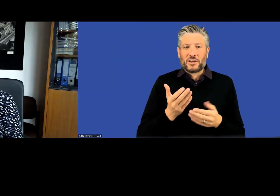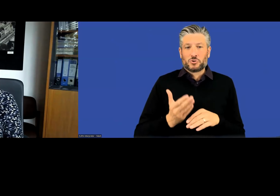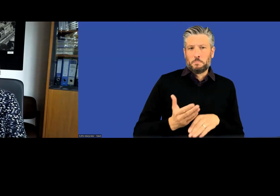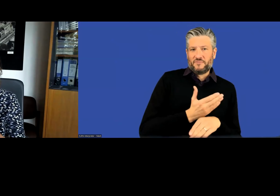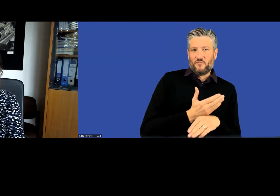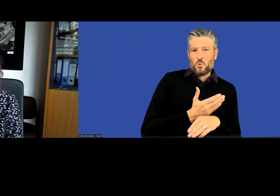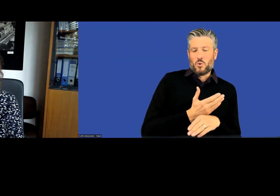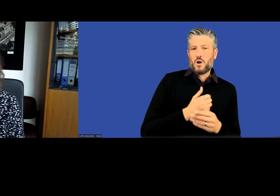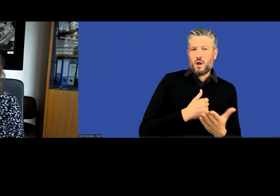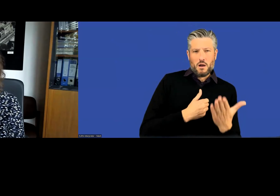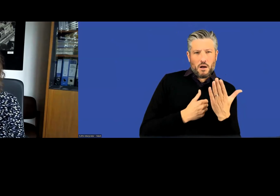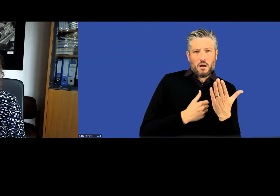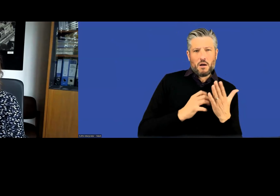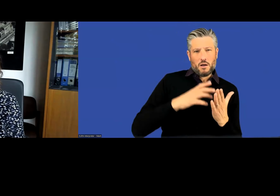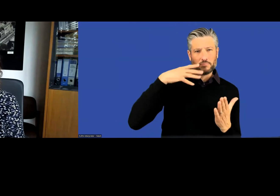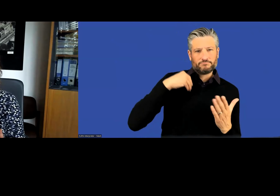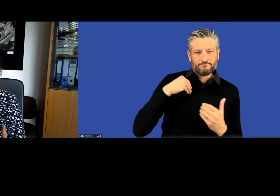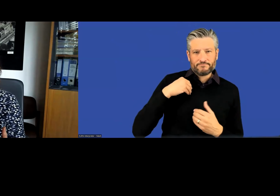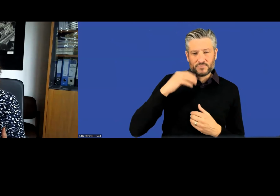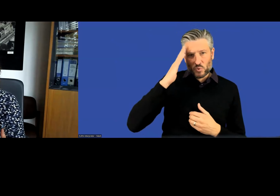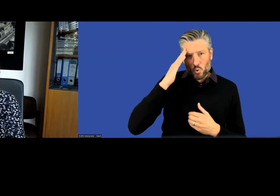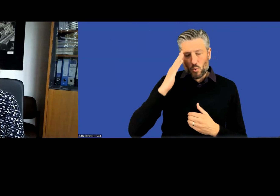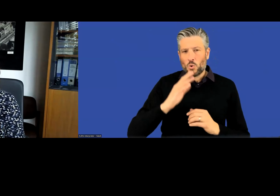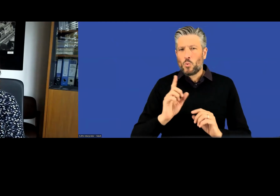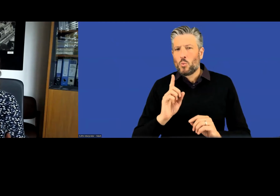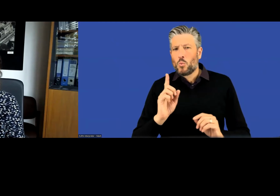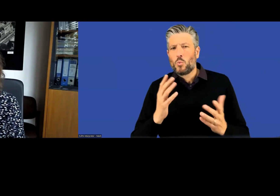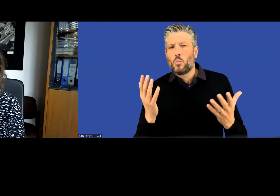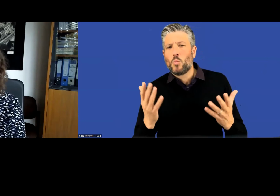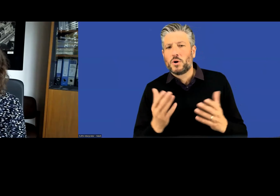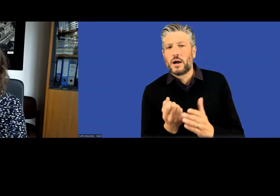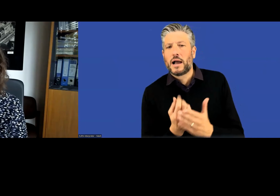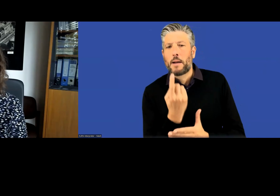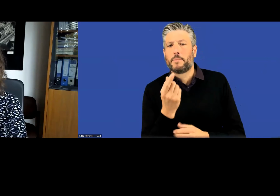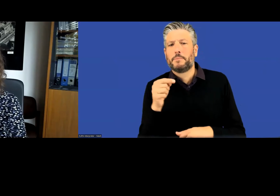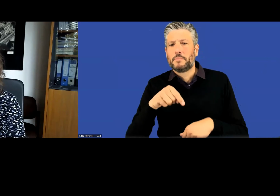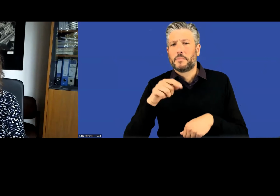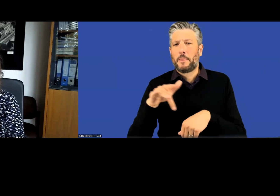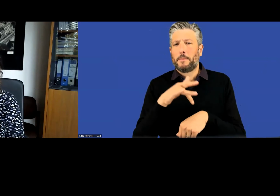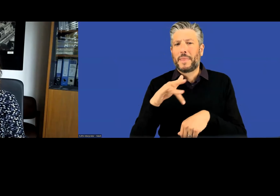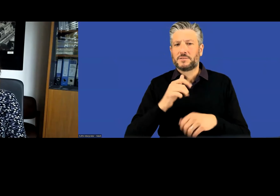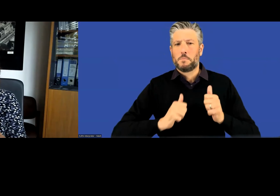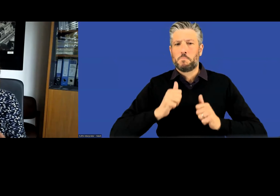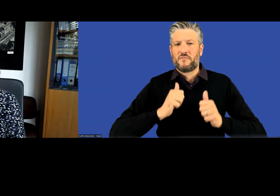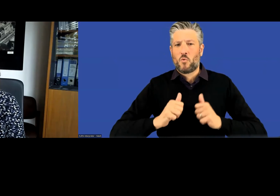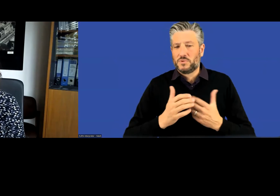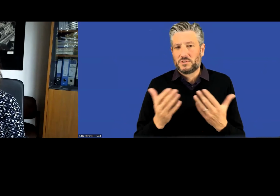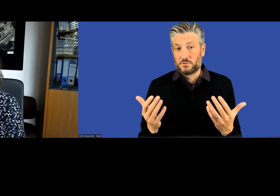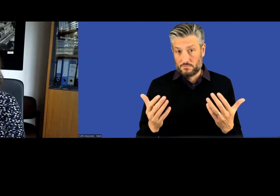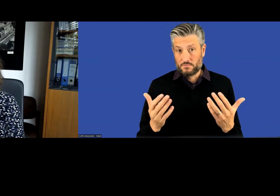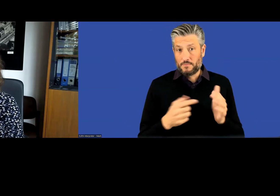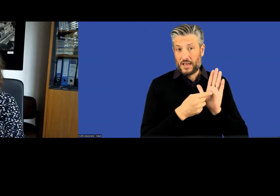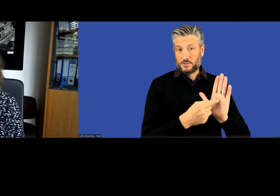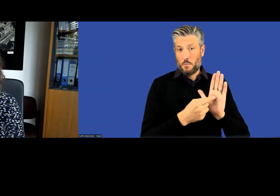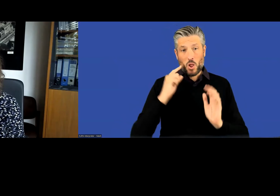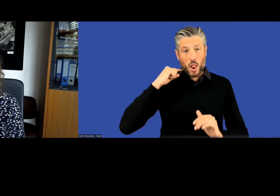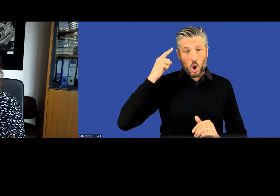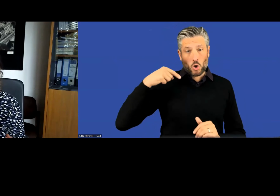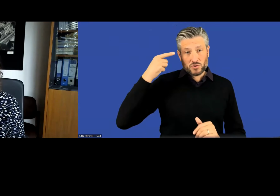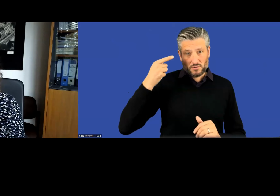production, such as the National Theatre in London does under the heading of dementia-friendly information, venues and performing